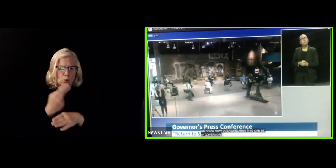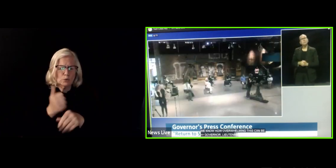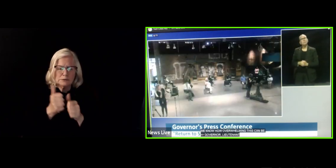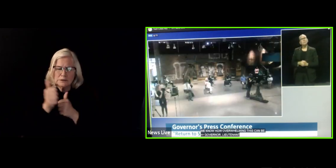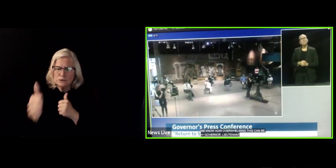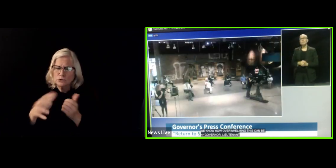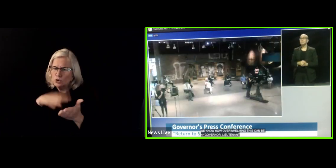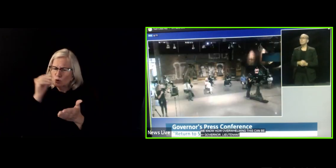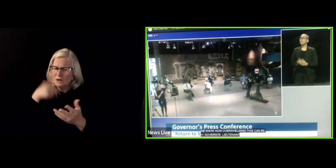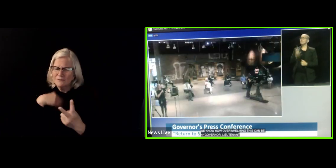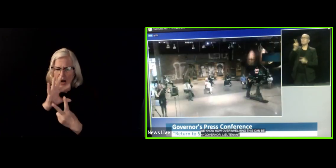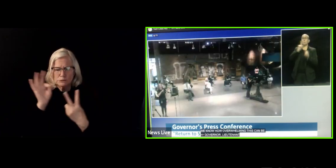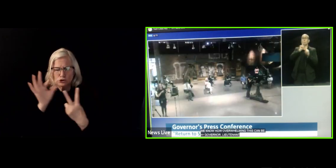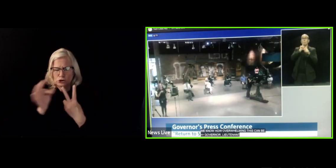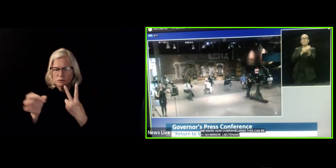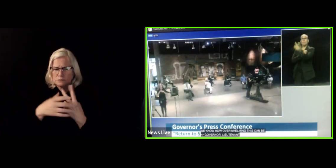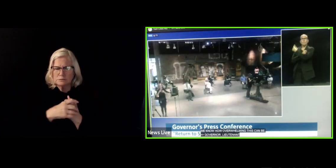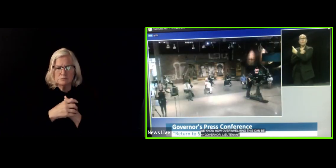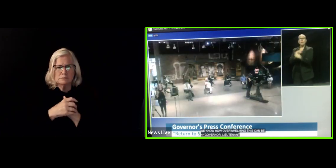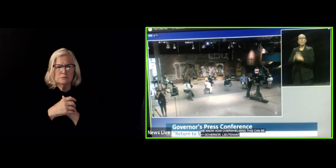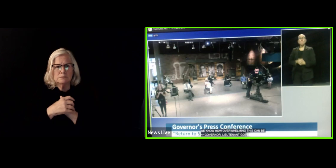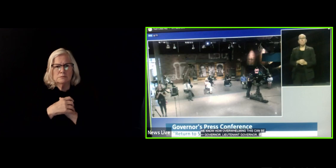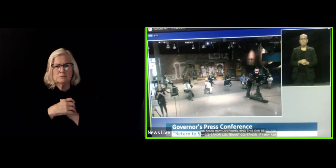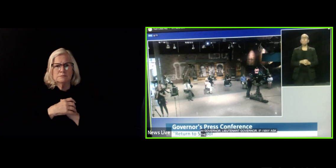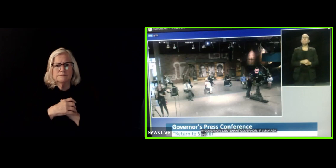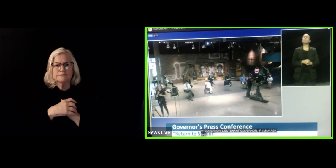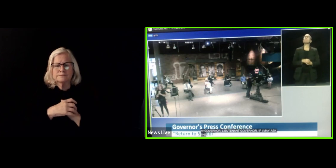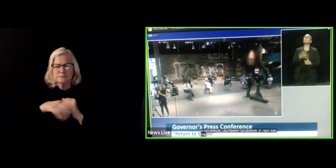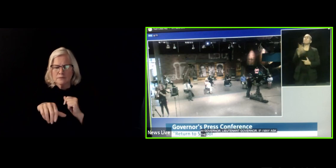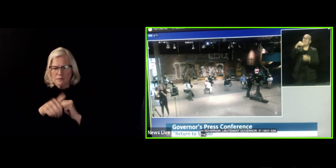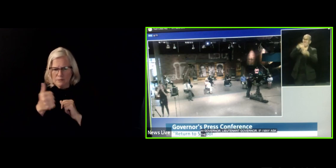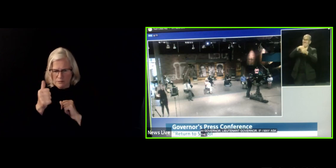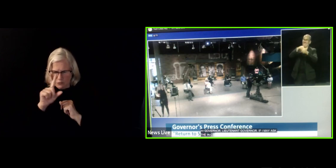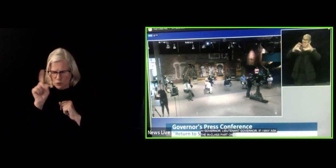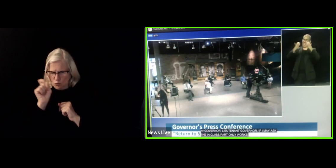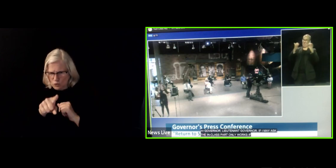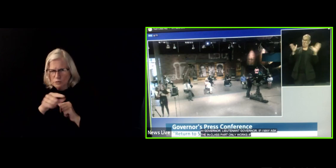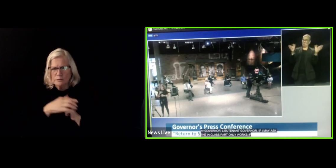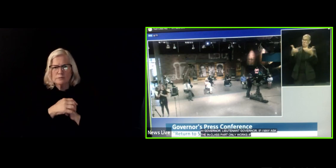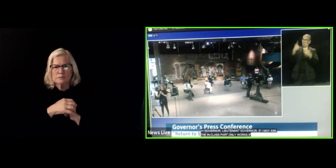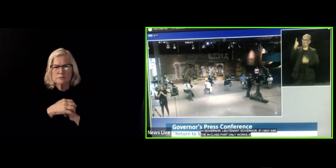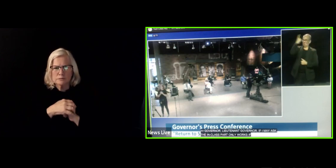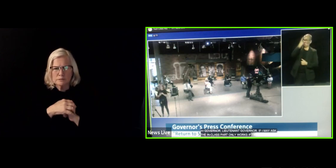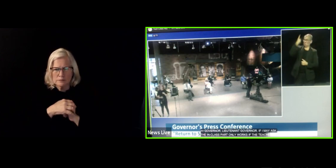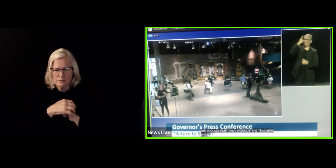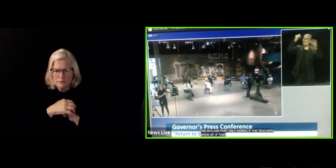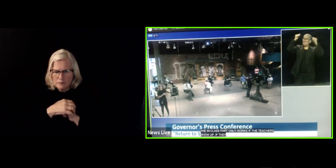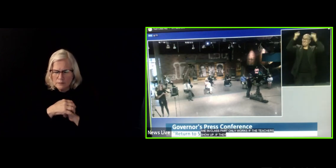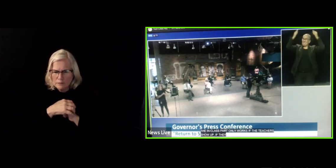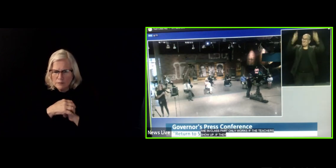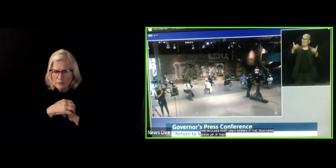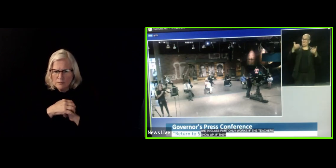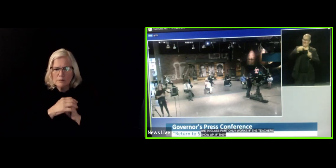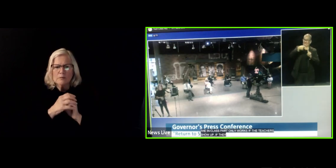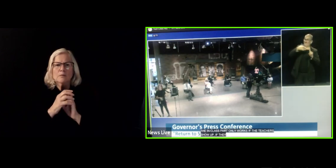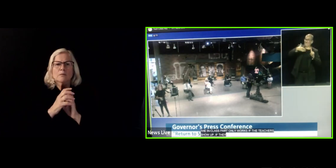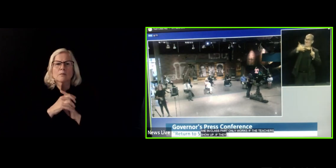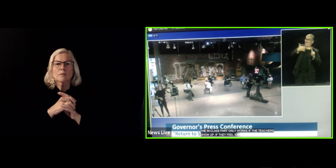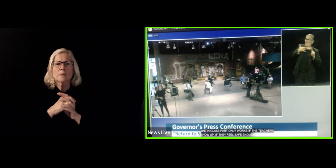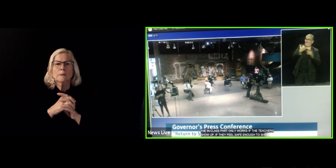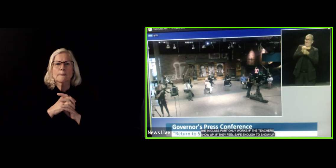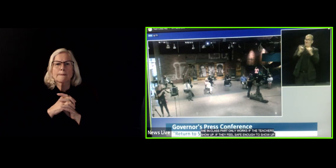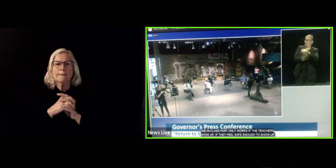the in-class part only works if the teachers show up, if they feel safe enough to show up. Have you gotten a sense that